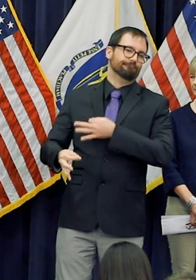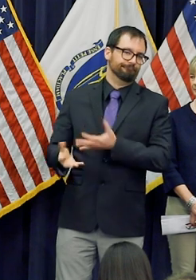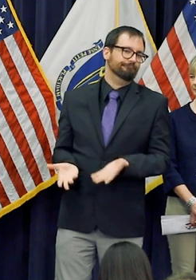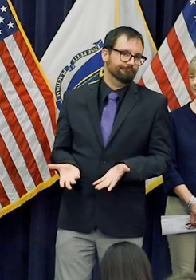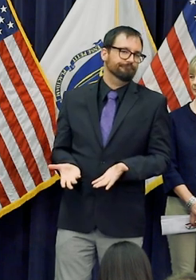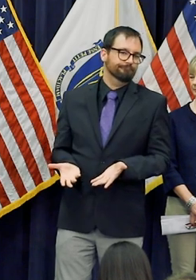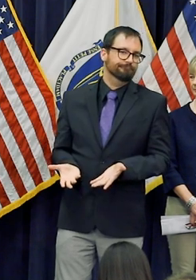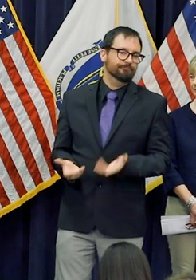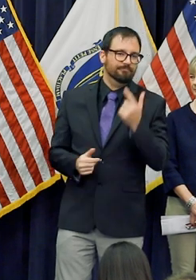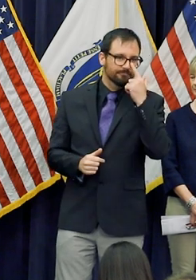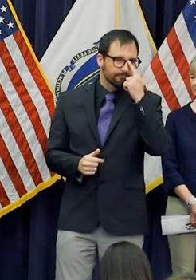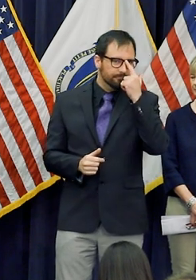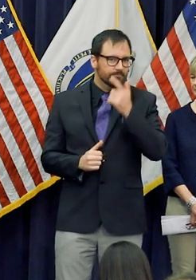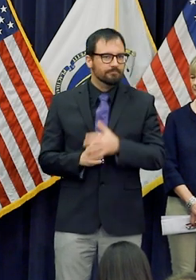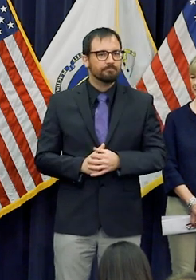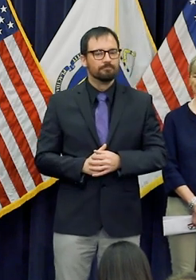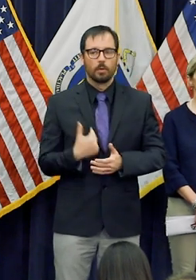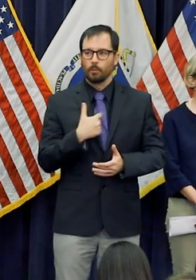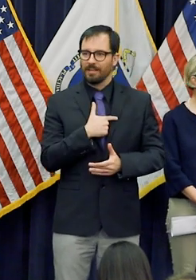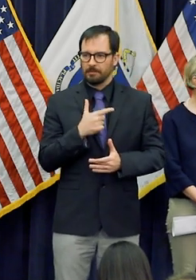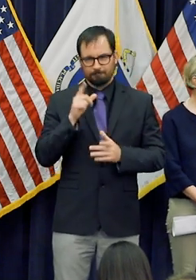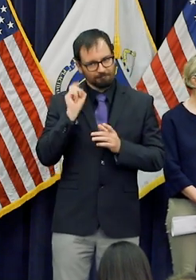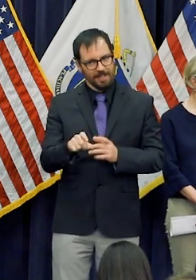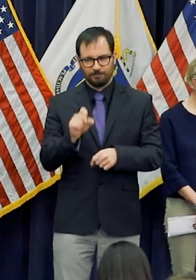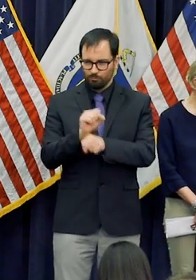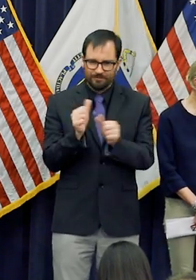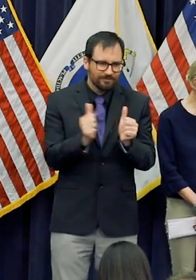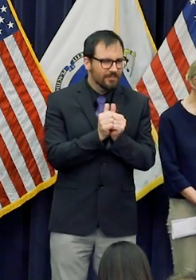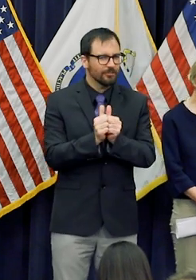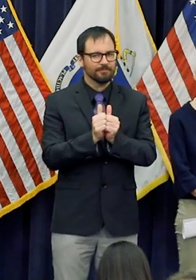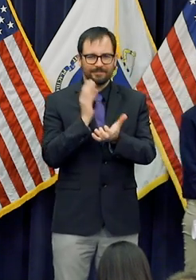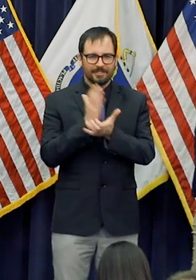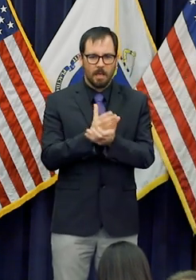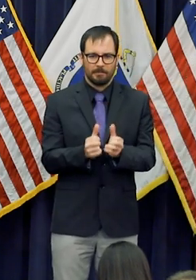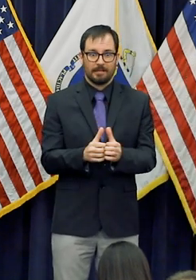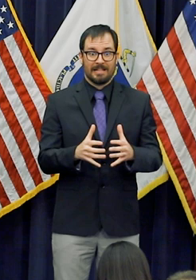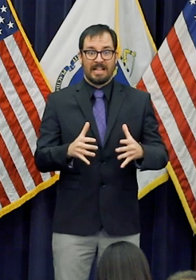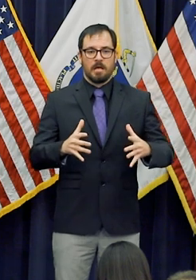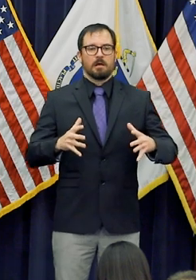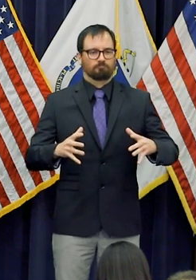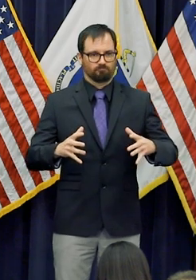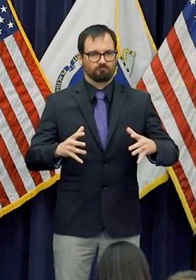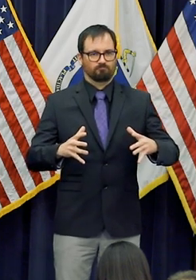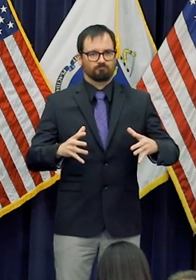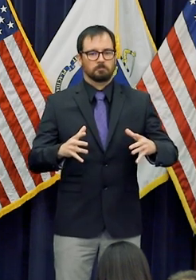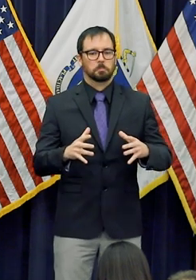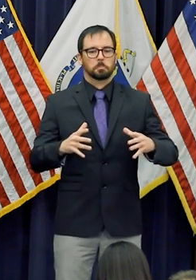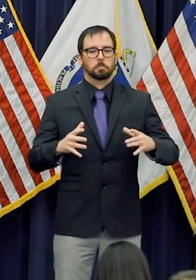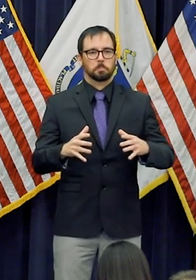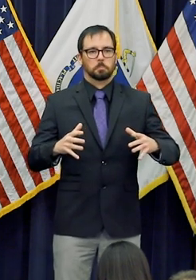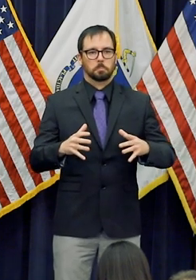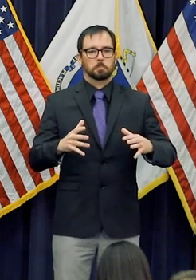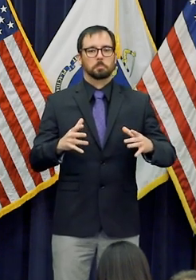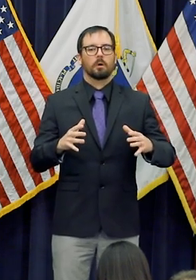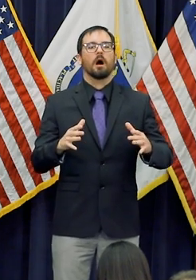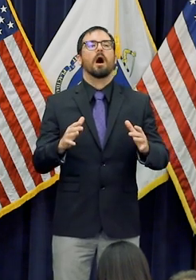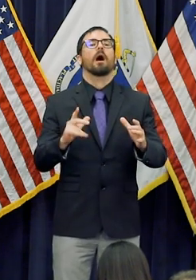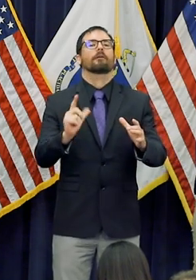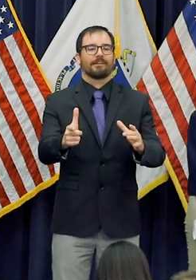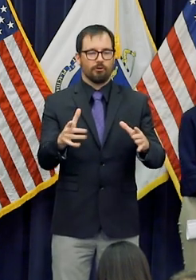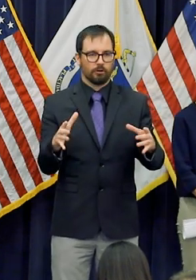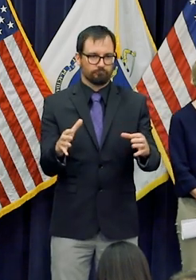from those who've caught COVID-19, is the single most important thing we can do. Today, thousands of public